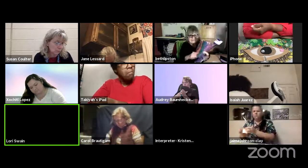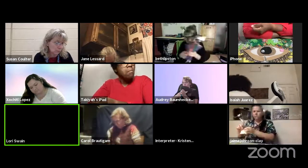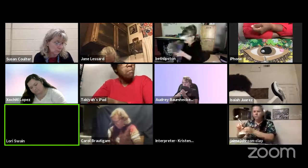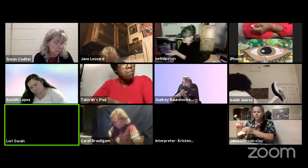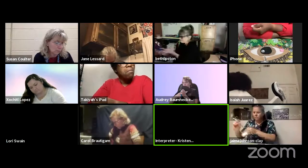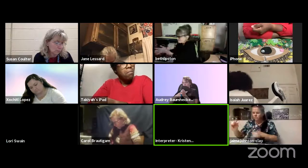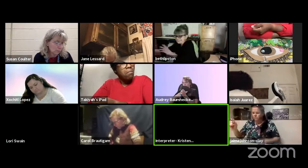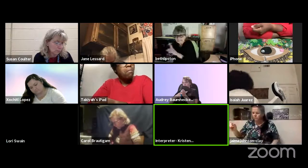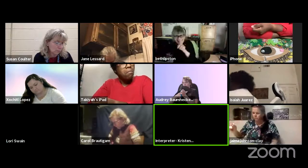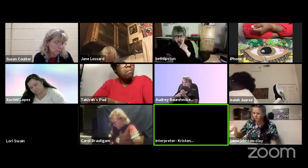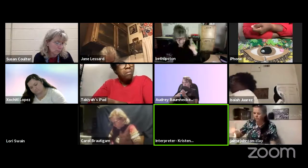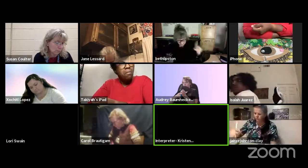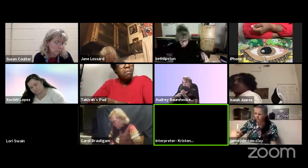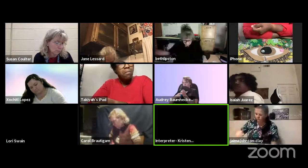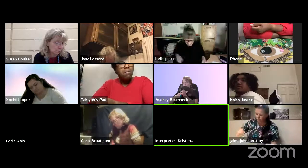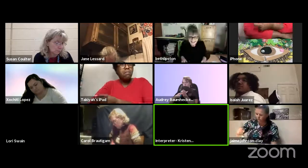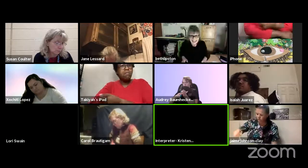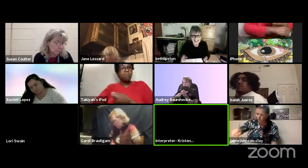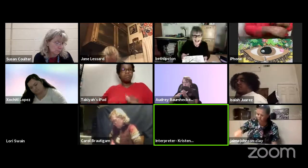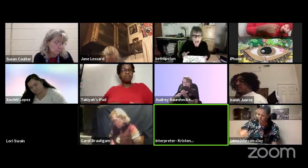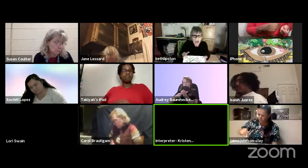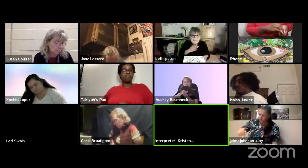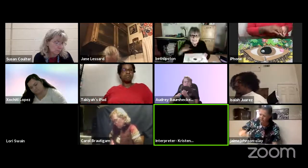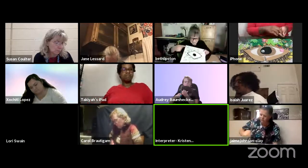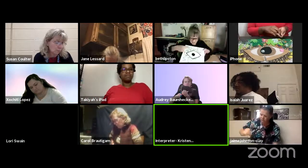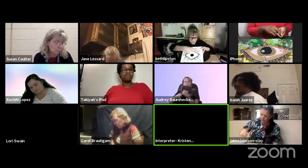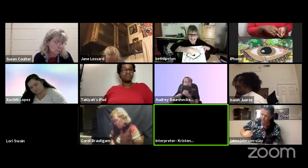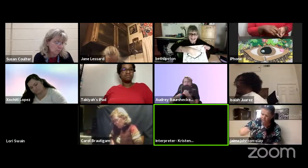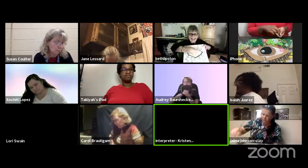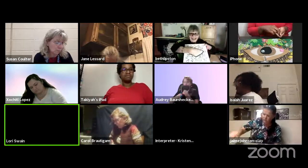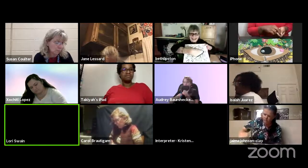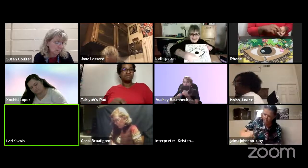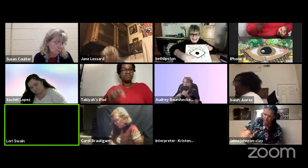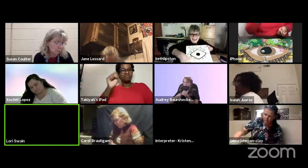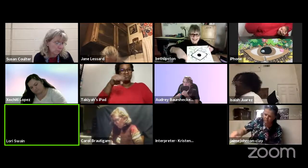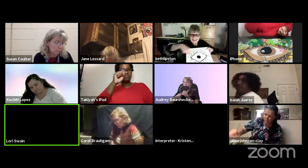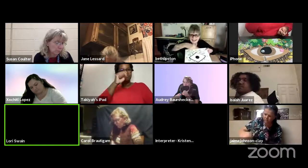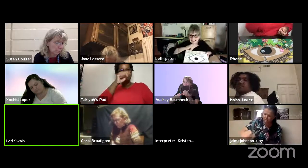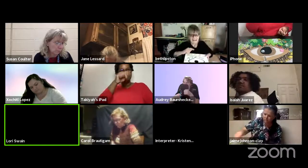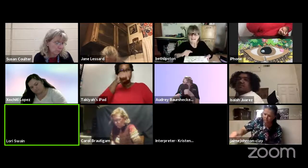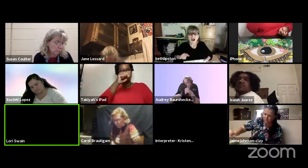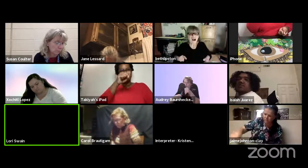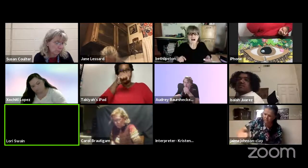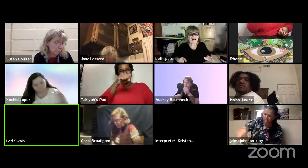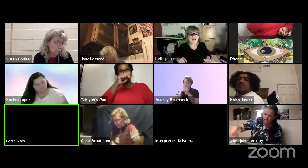Ooh, pipe cleaners. Nice. Very cool. And so I'm going to put some of those around here.